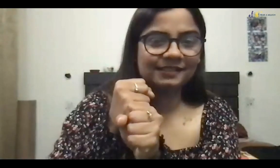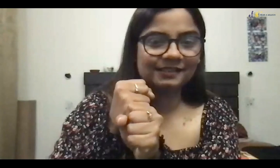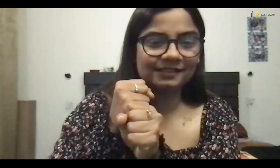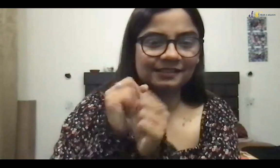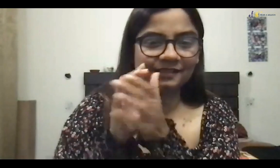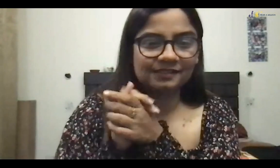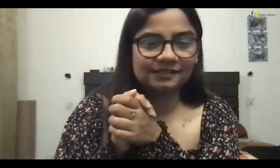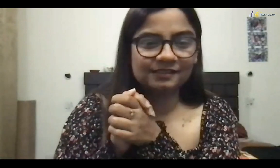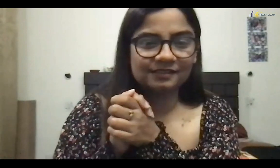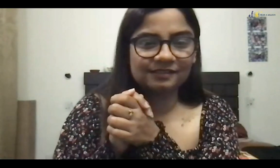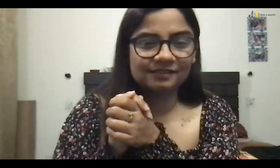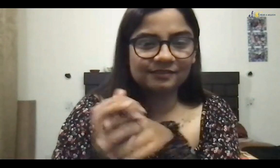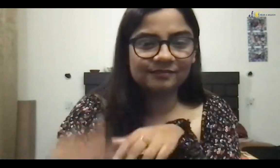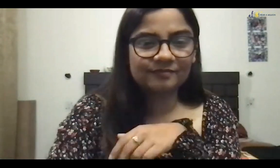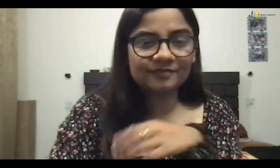Instagram